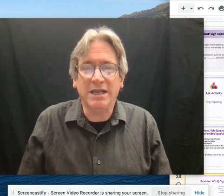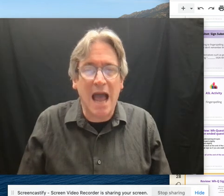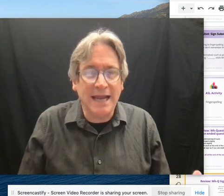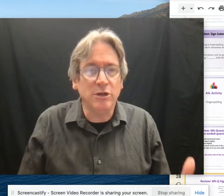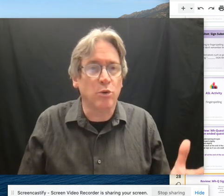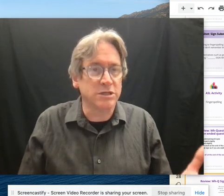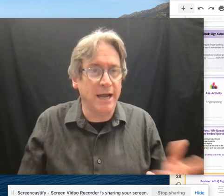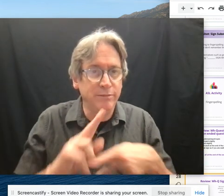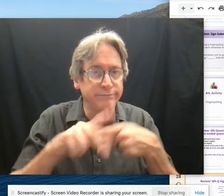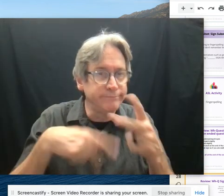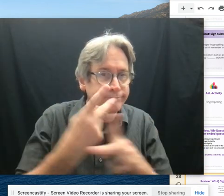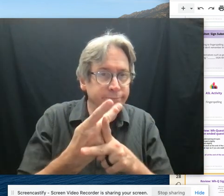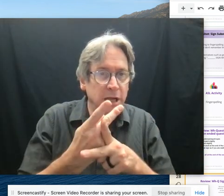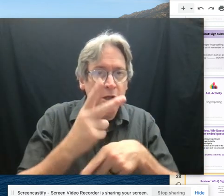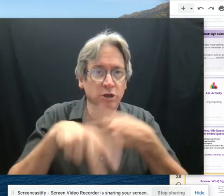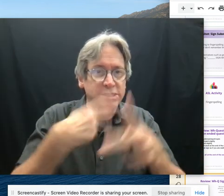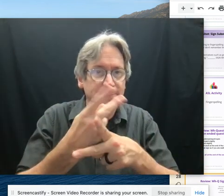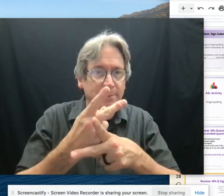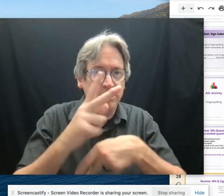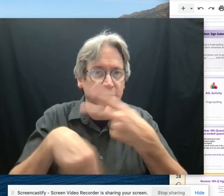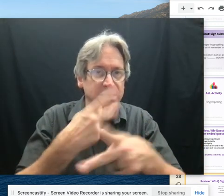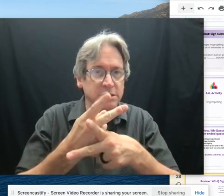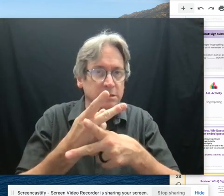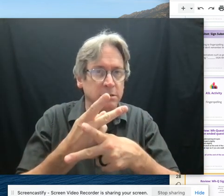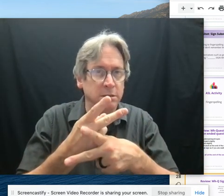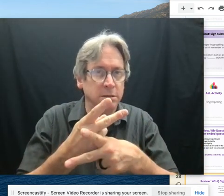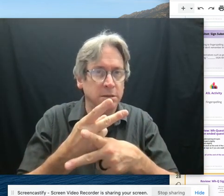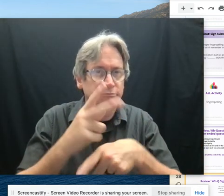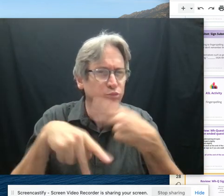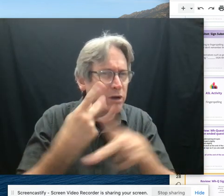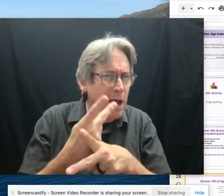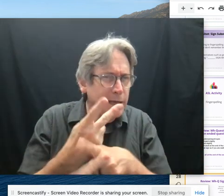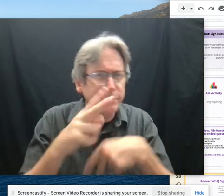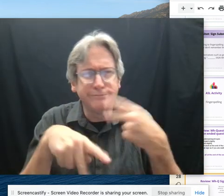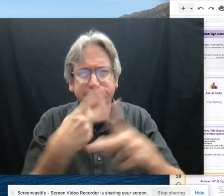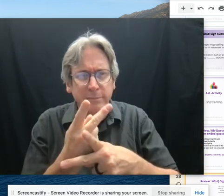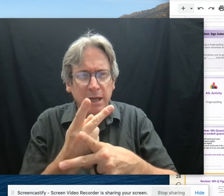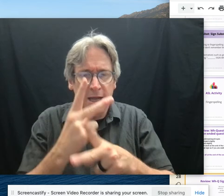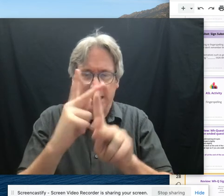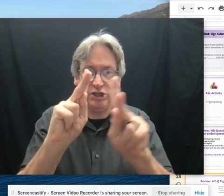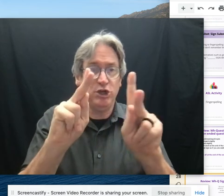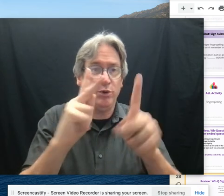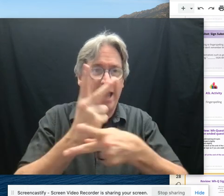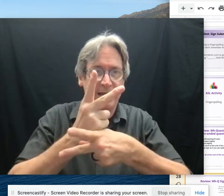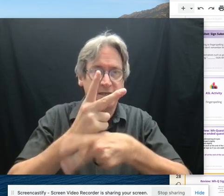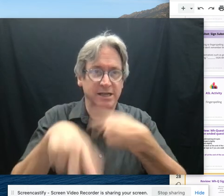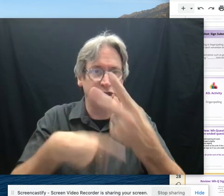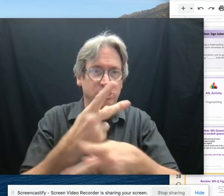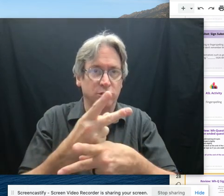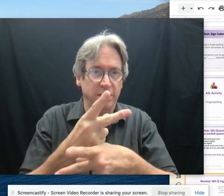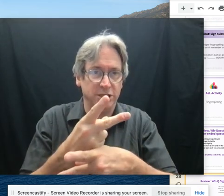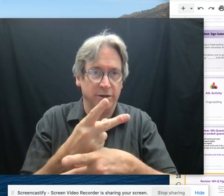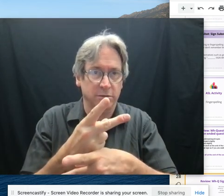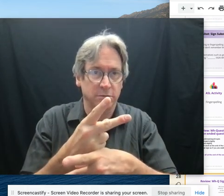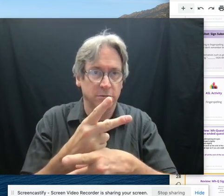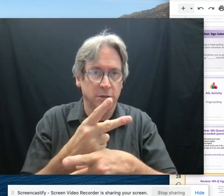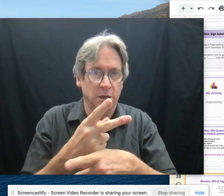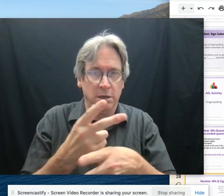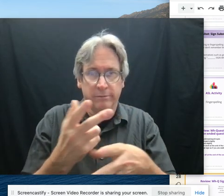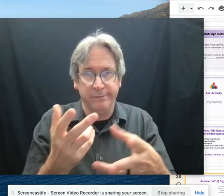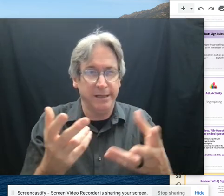And what kind or type? You'll see people do this. Kind. It's two Ks and they circle each